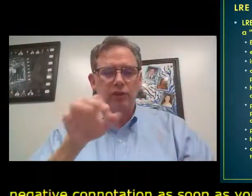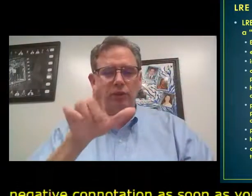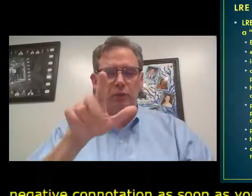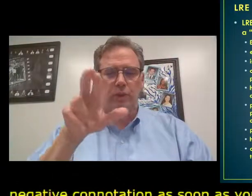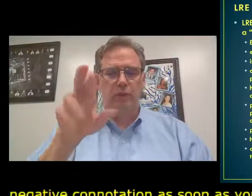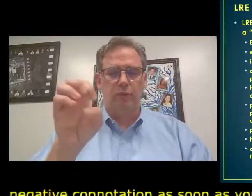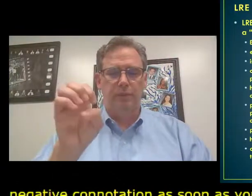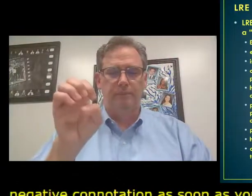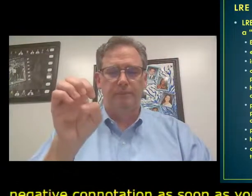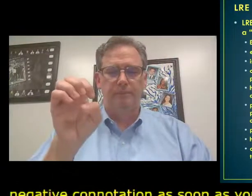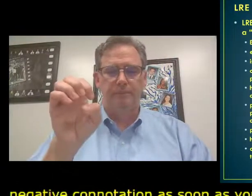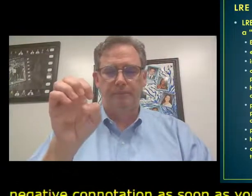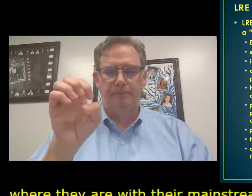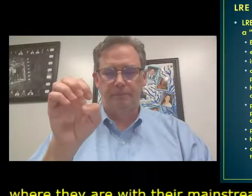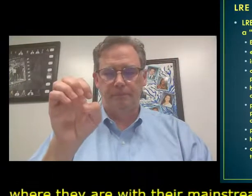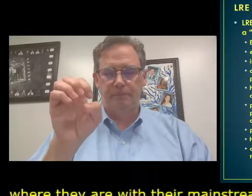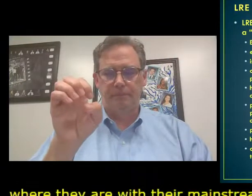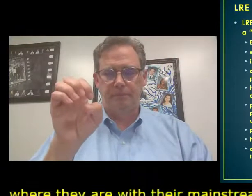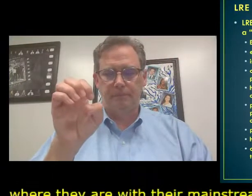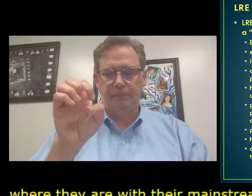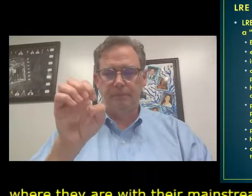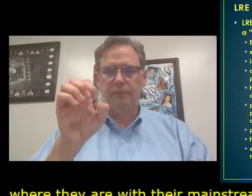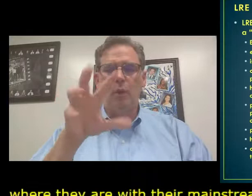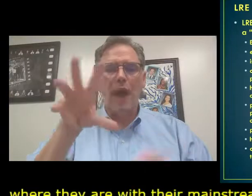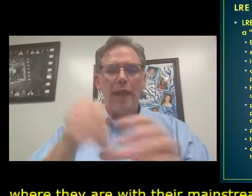LRE is defined